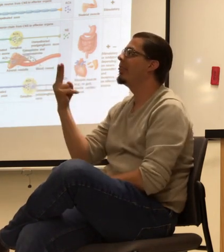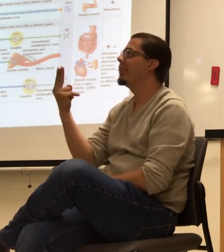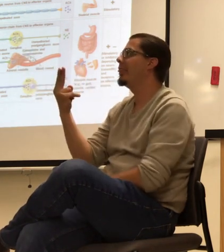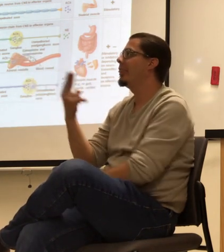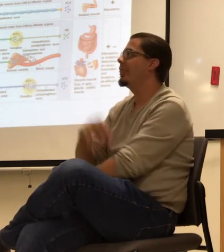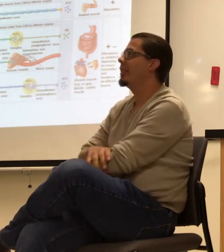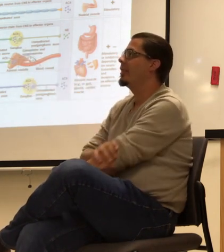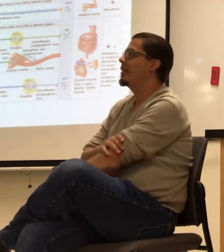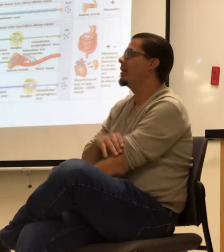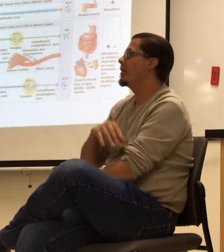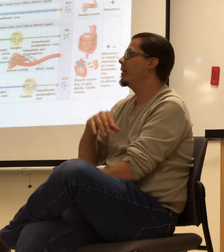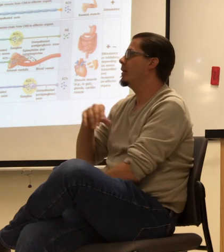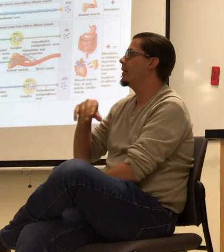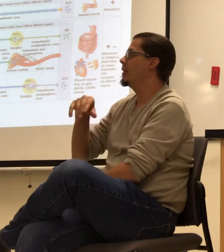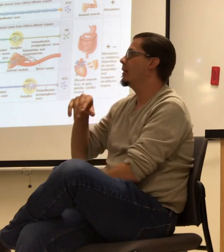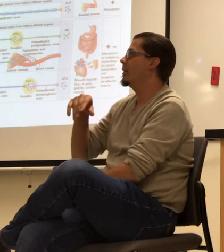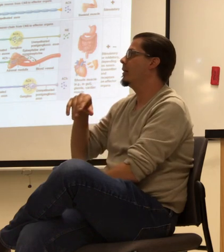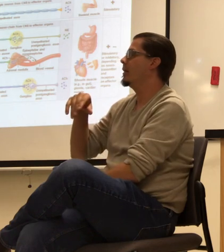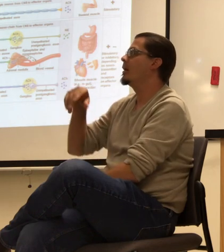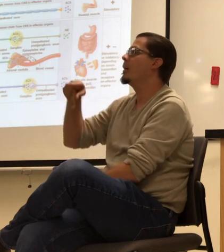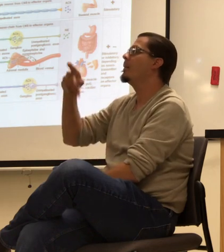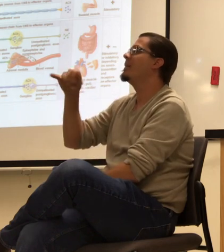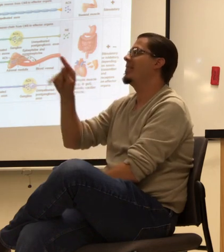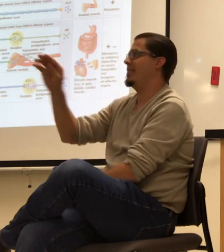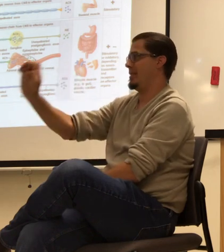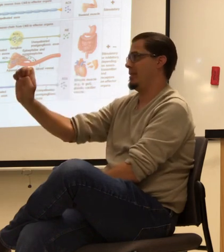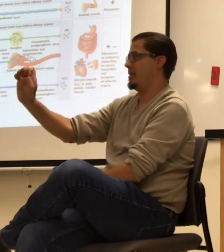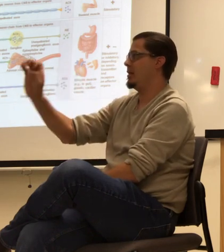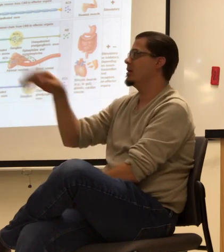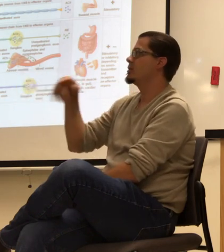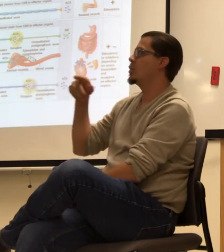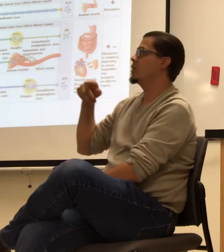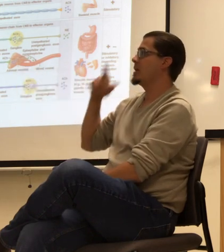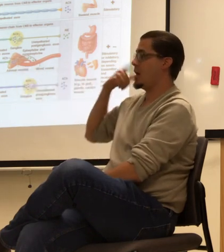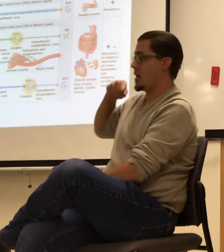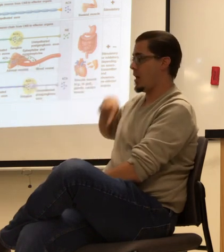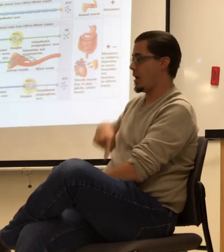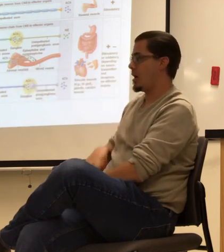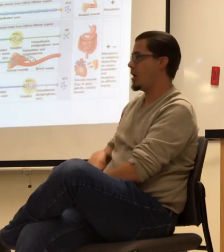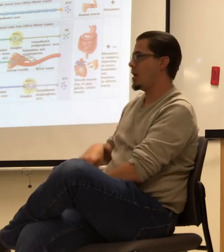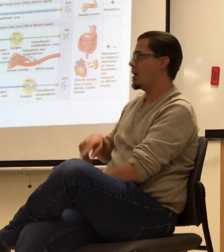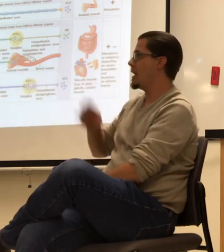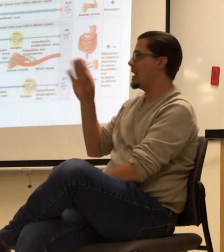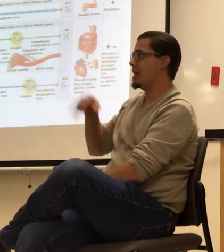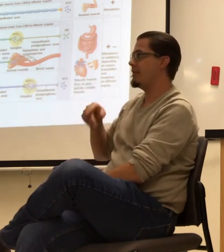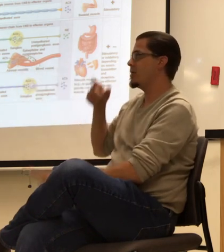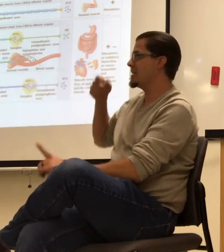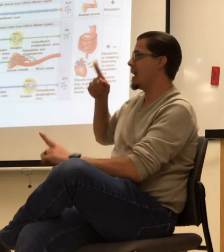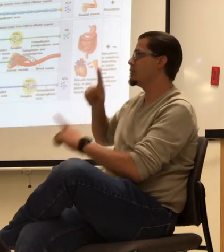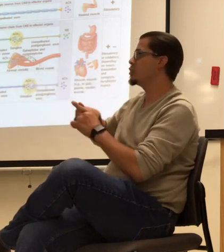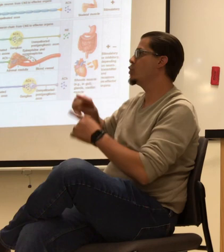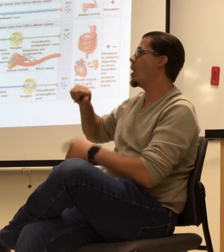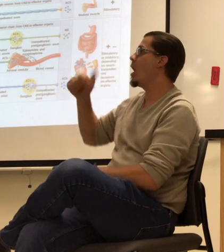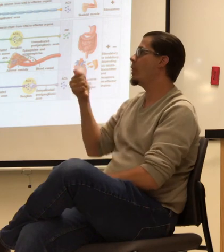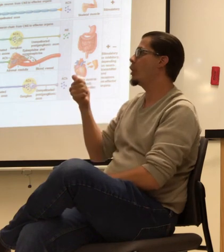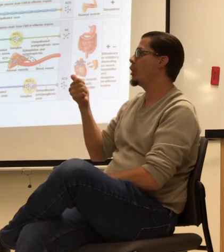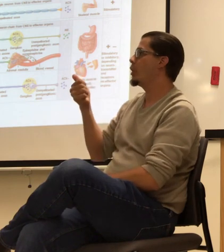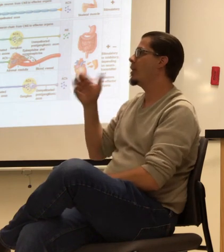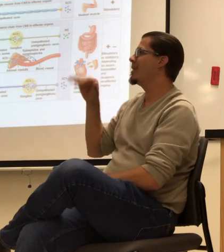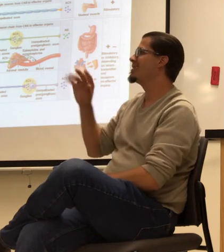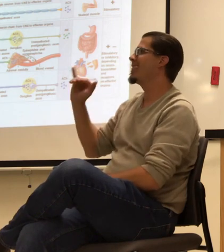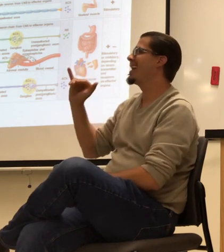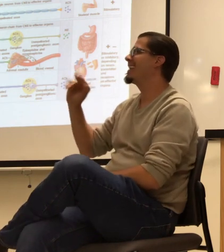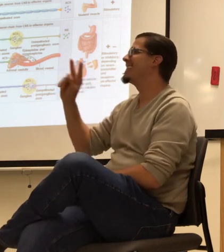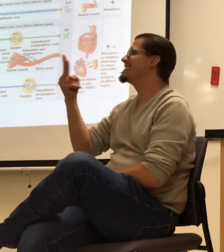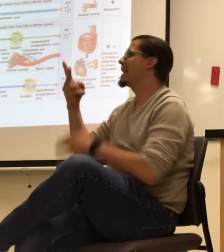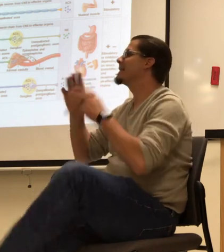what you want to target. This cell sends its axon all the way to it. It never synapses to another one. It's like this is like the second